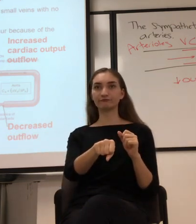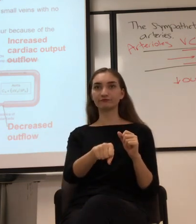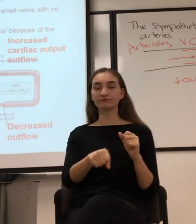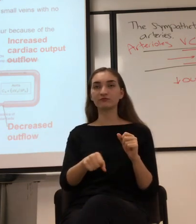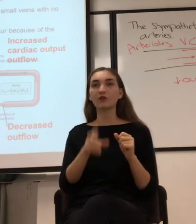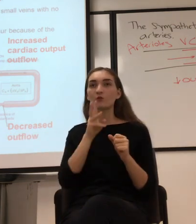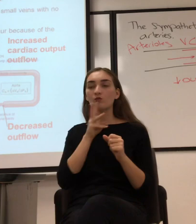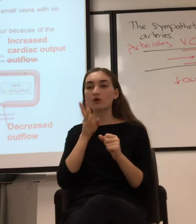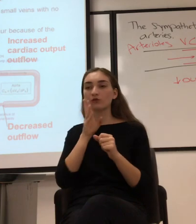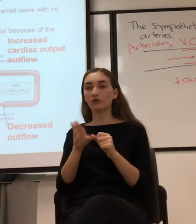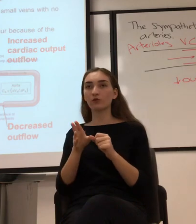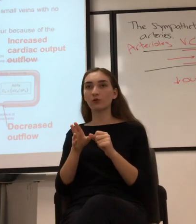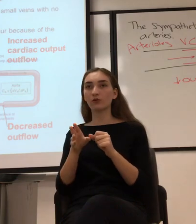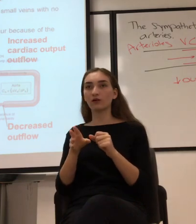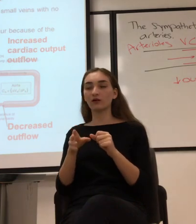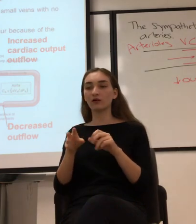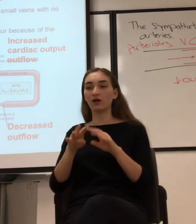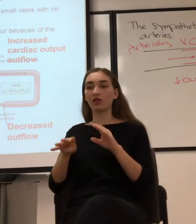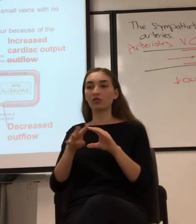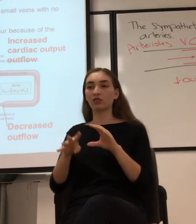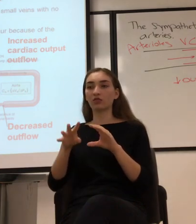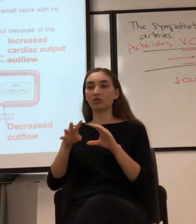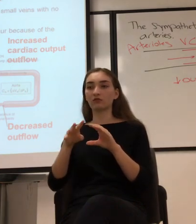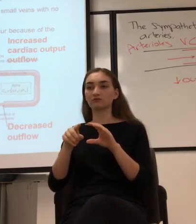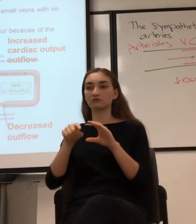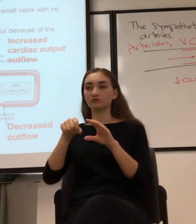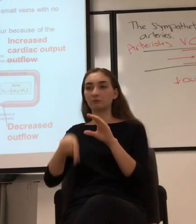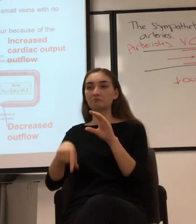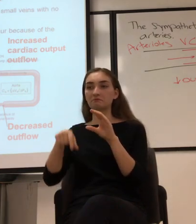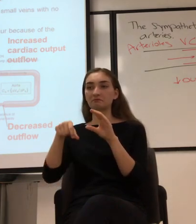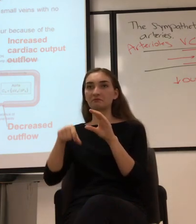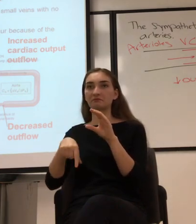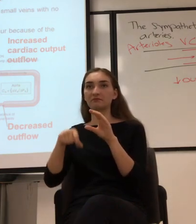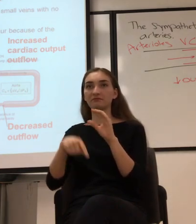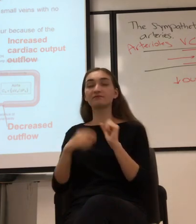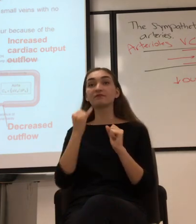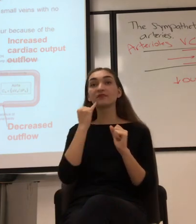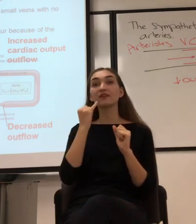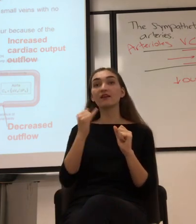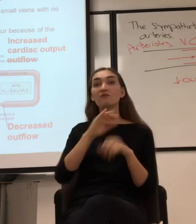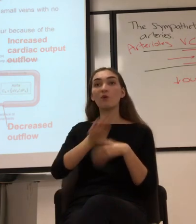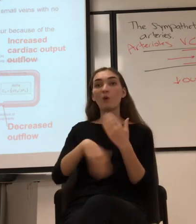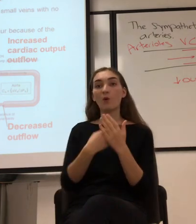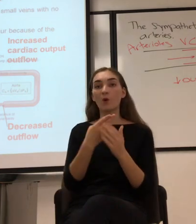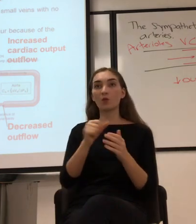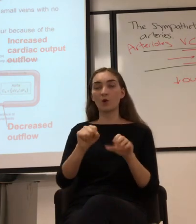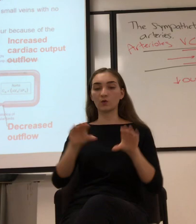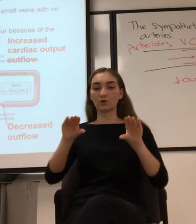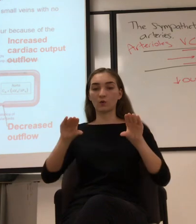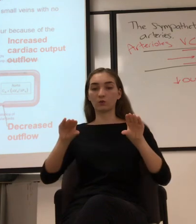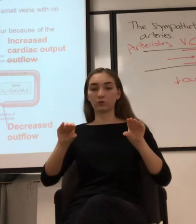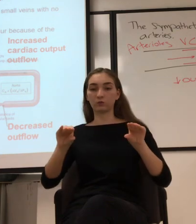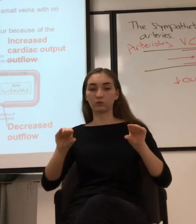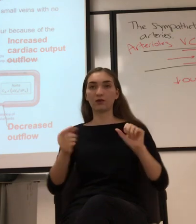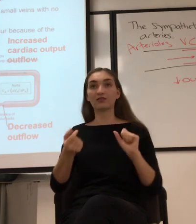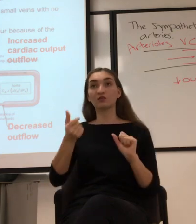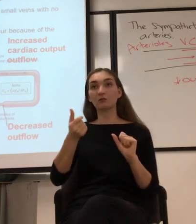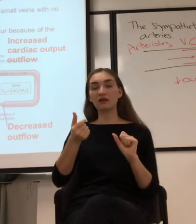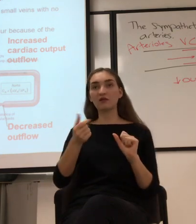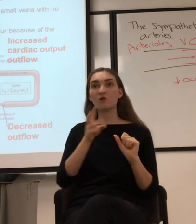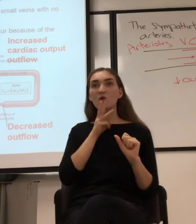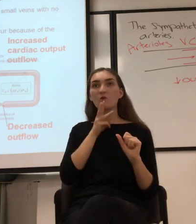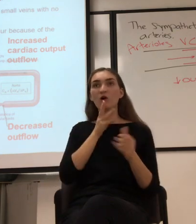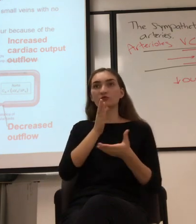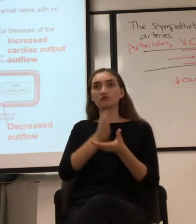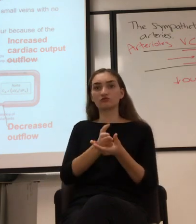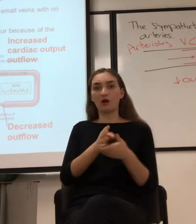But what if you took the whole garden hose and just shrunk it a little bit? Would the water stop flowing? No, in fact, you'd